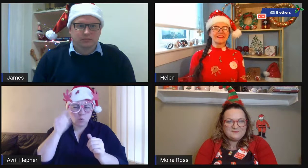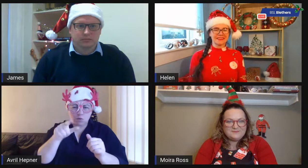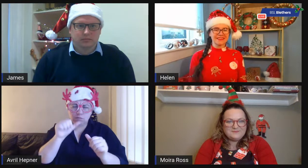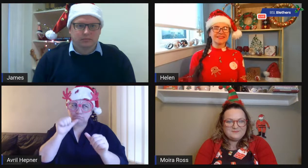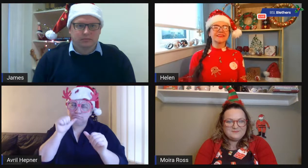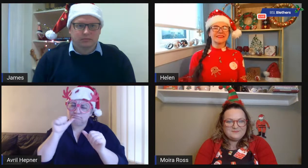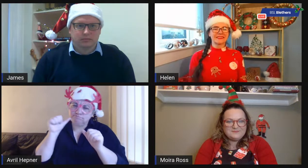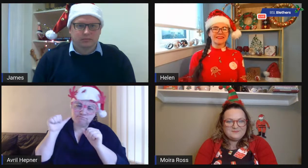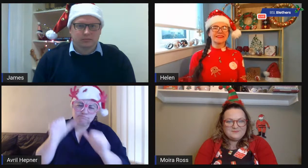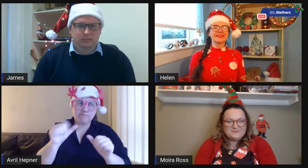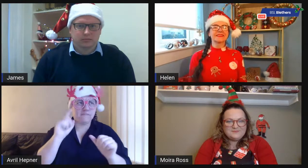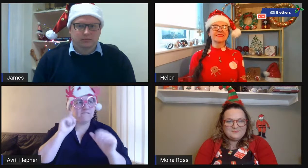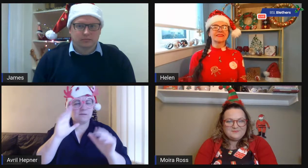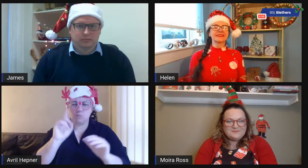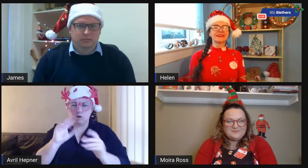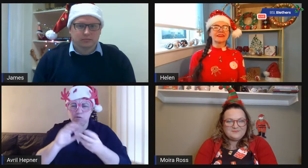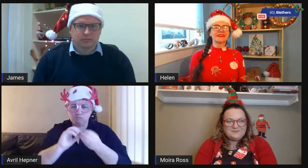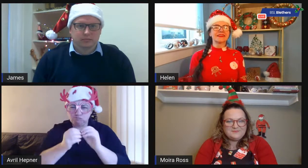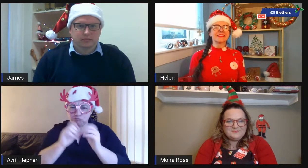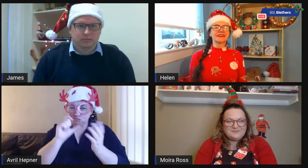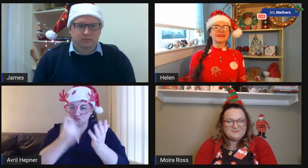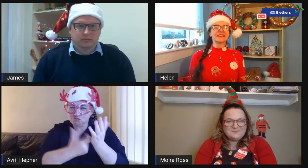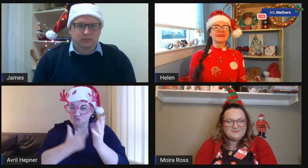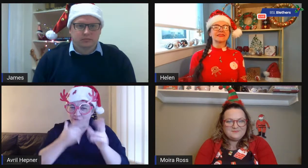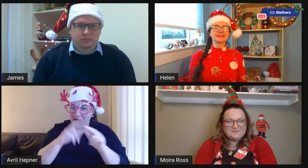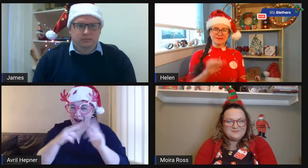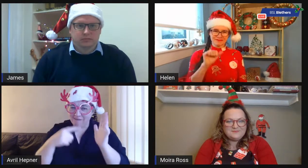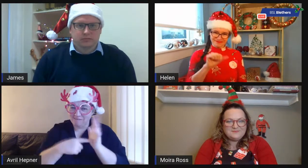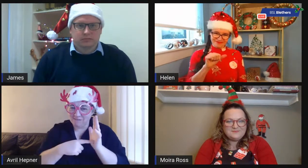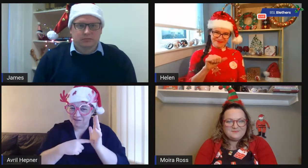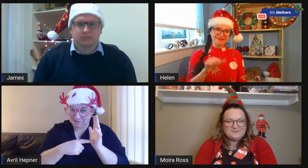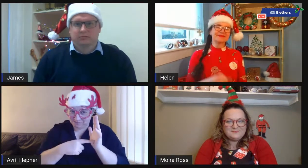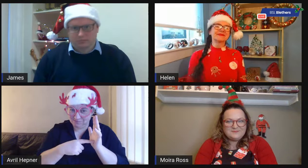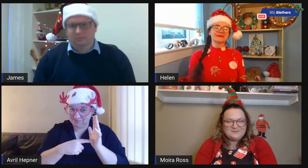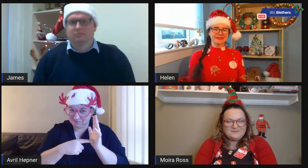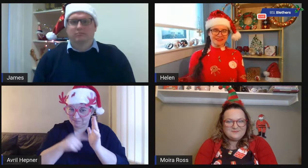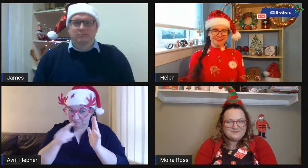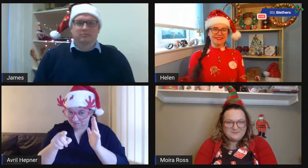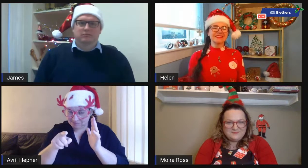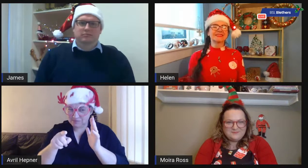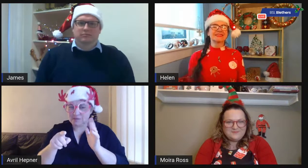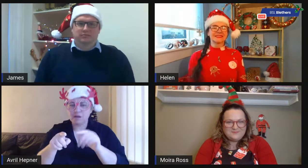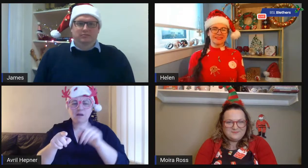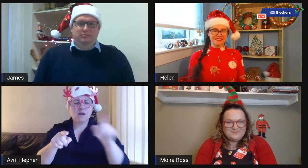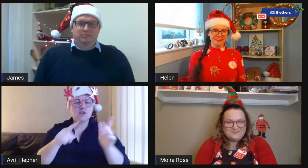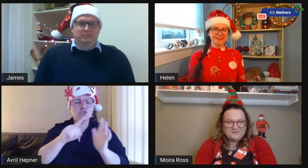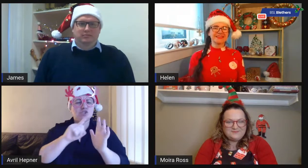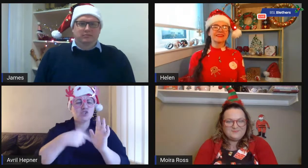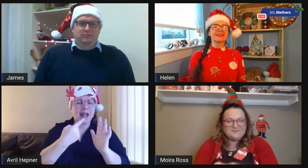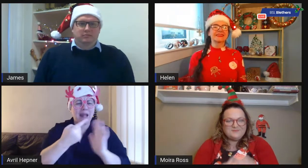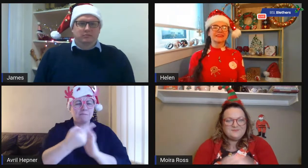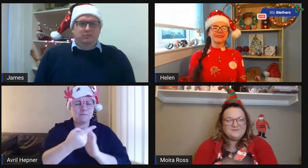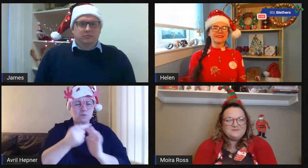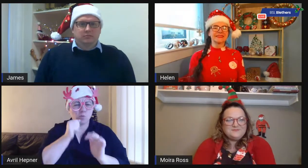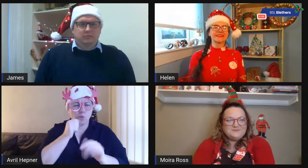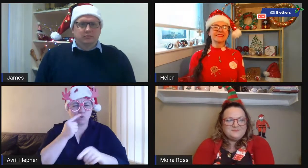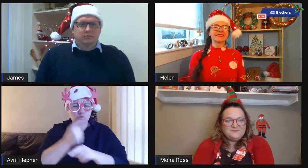bit about what you've been making, and especially, I know you're a big craft